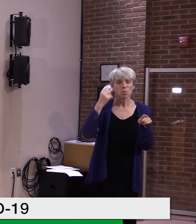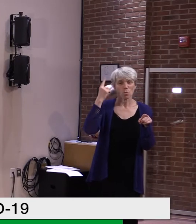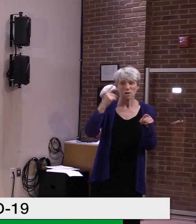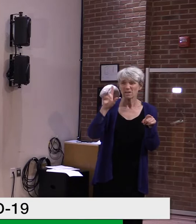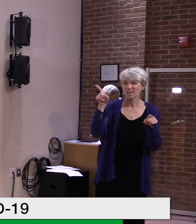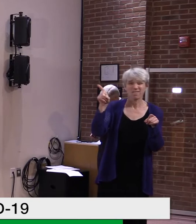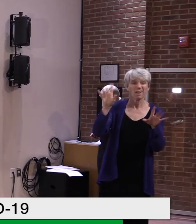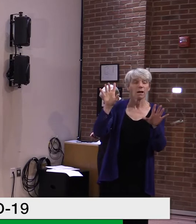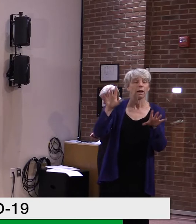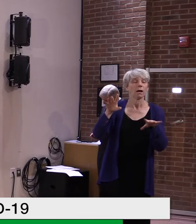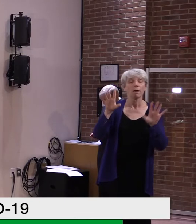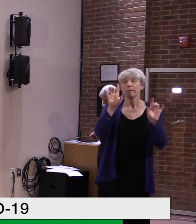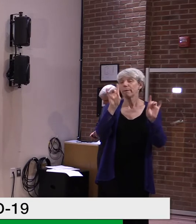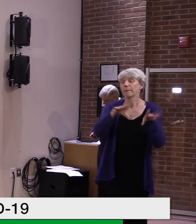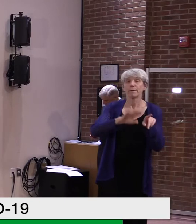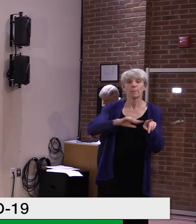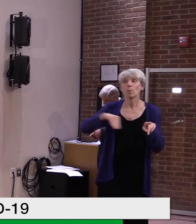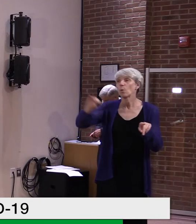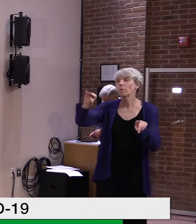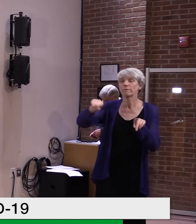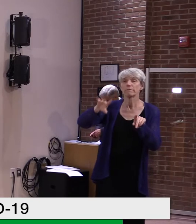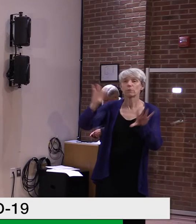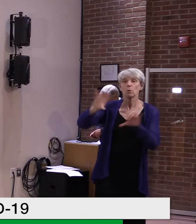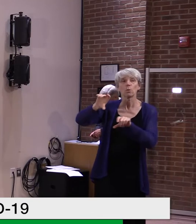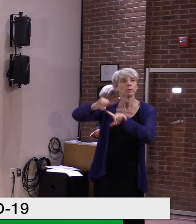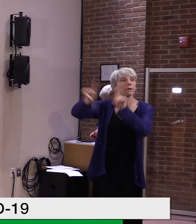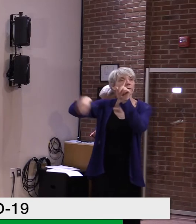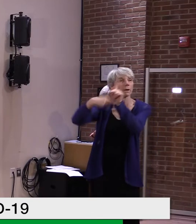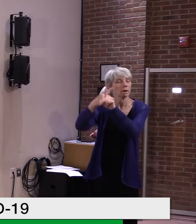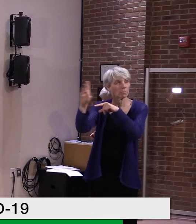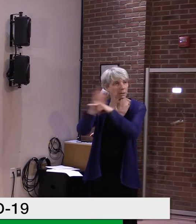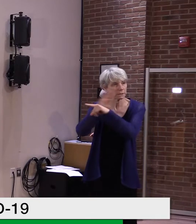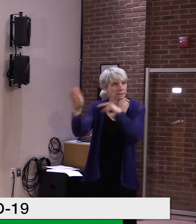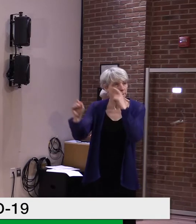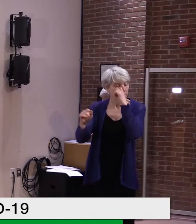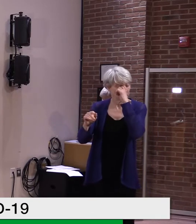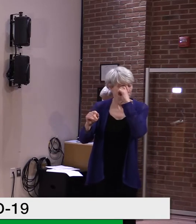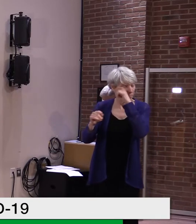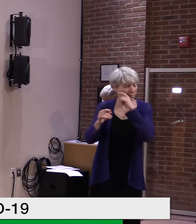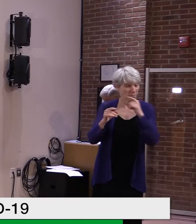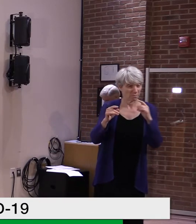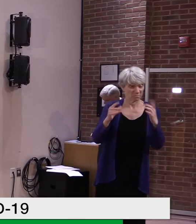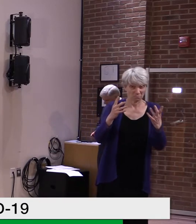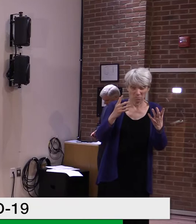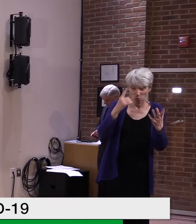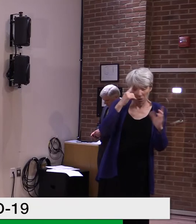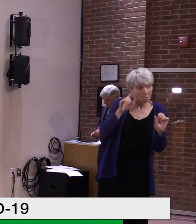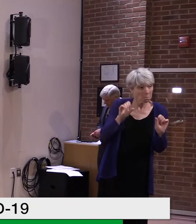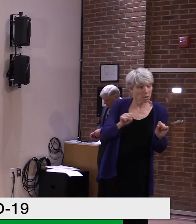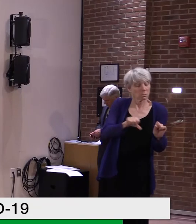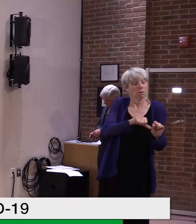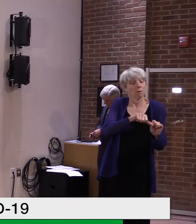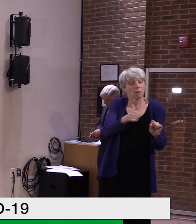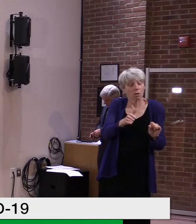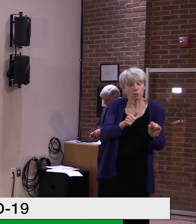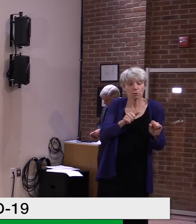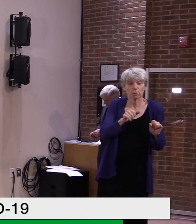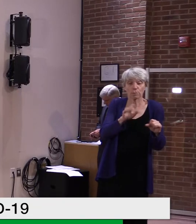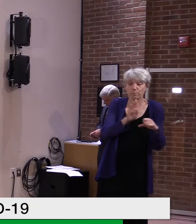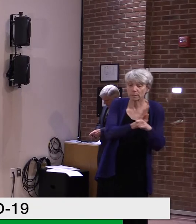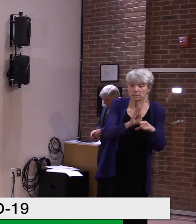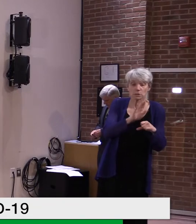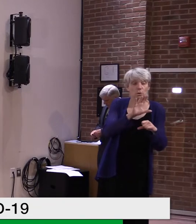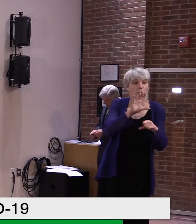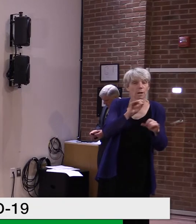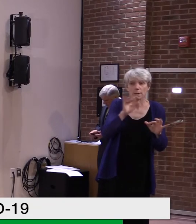an owner who might be able to, you know, build a facility or come up or find an existing facility